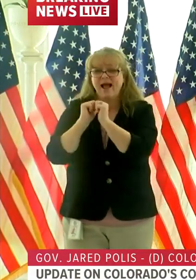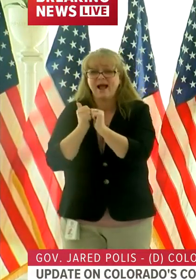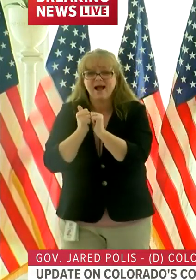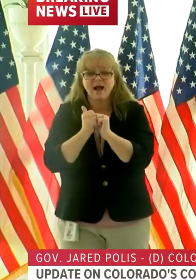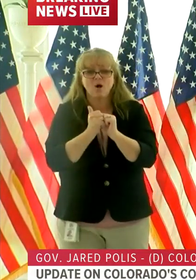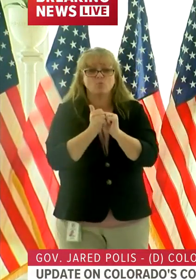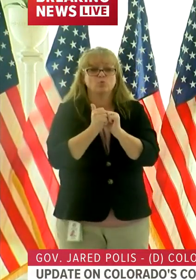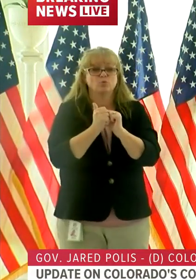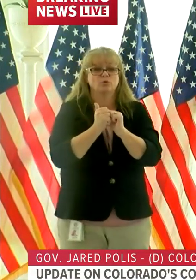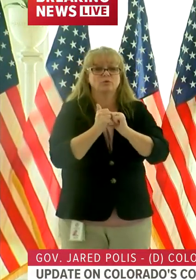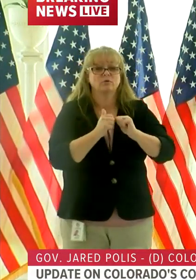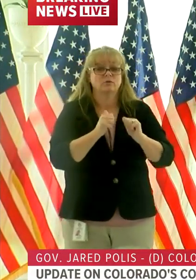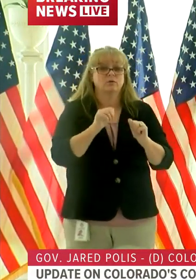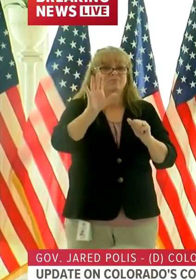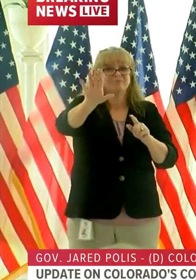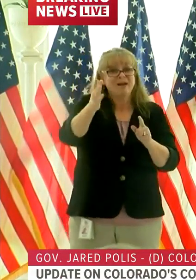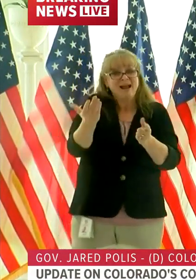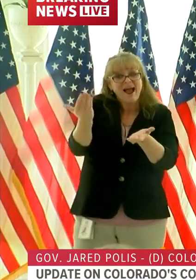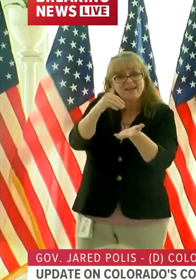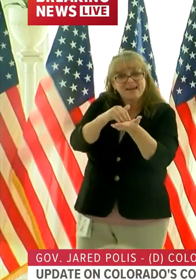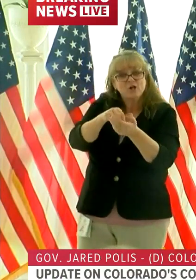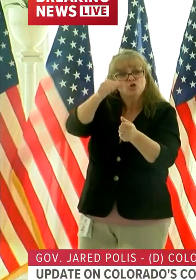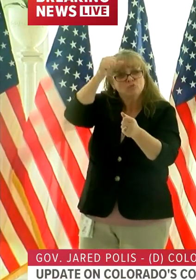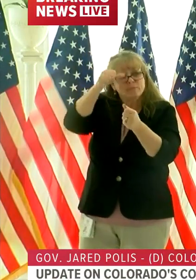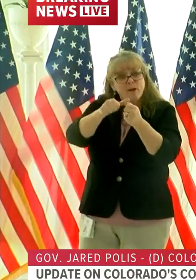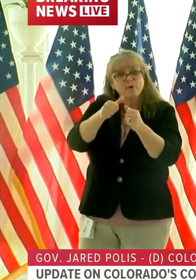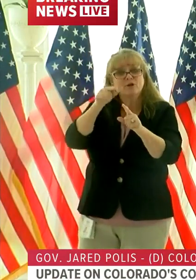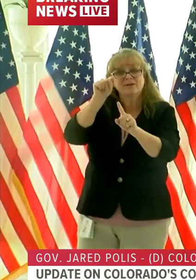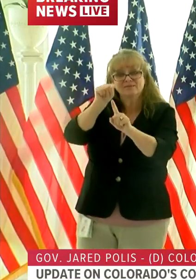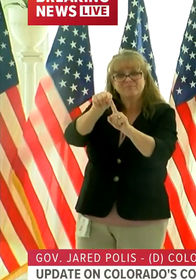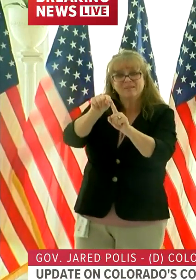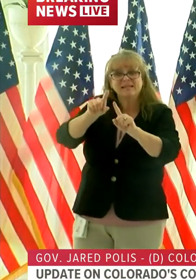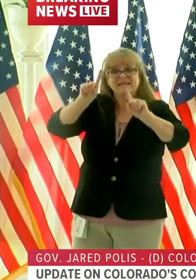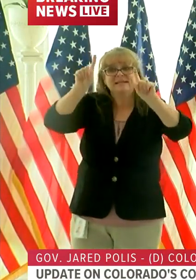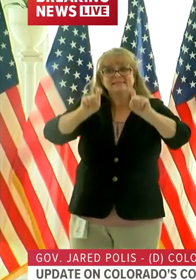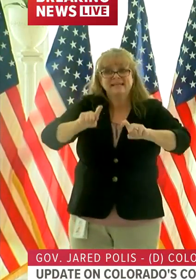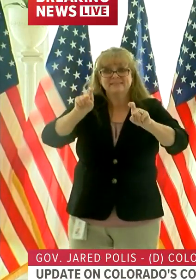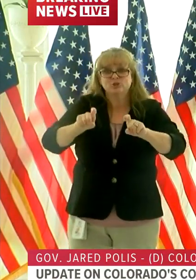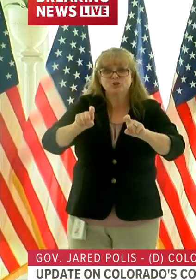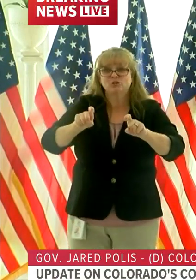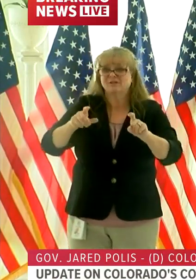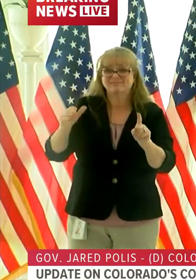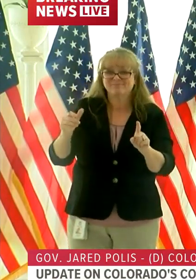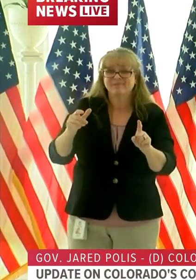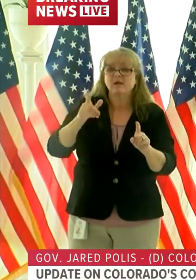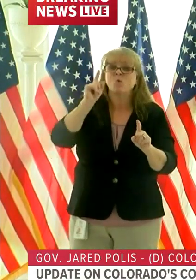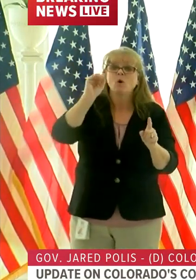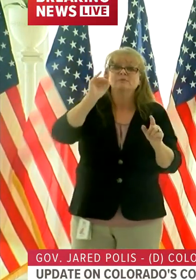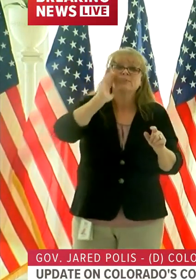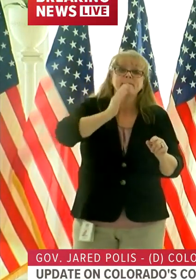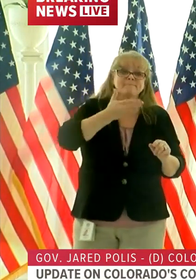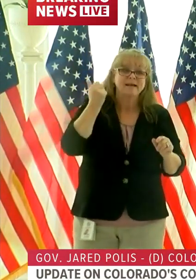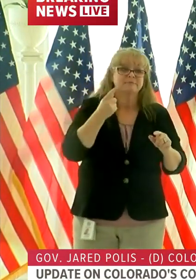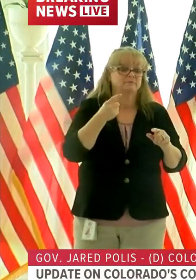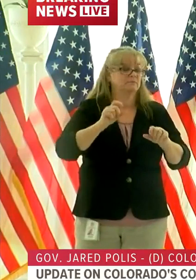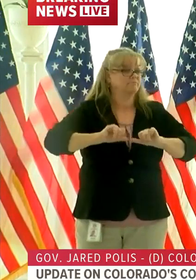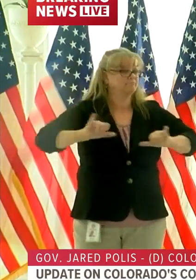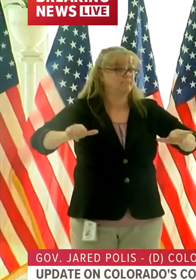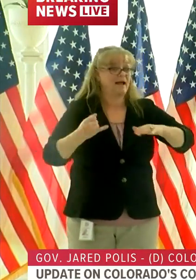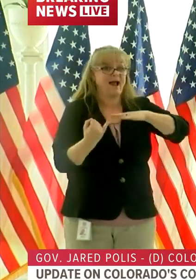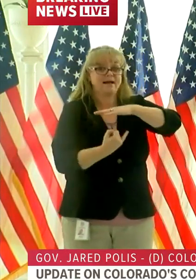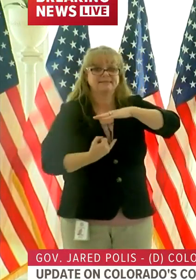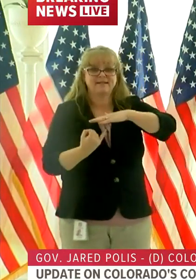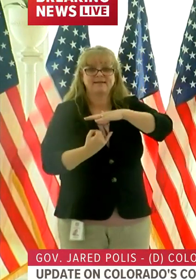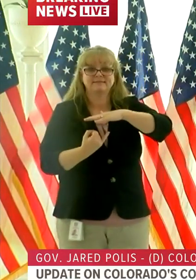remember, testing itself doesn't cure anybody, is what comes after, meaning how do you support the isolation and quarantine of the specific individuals who